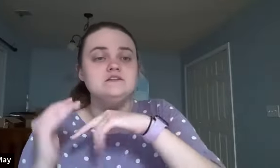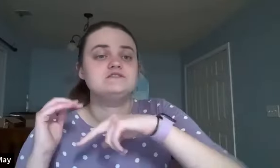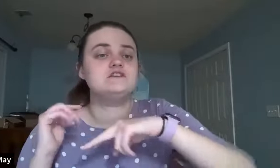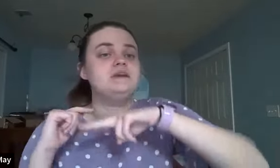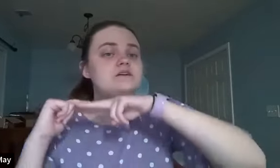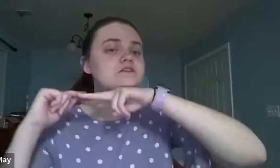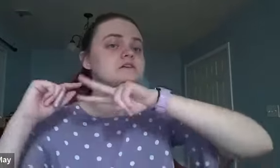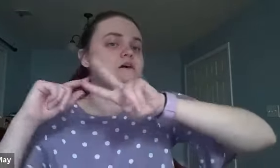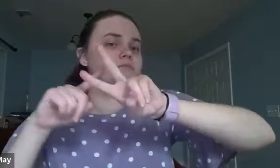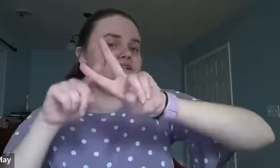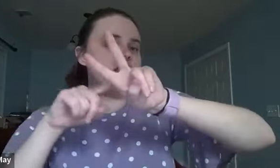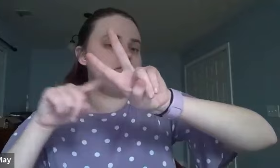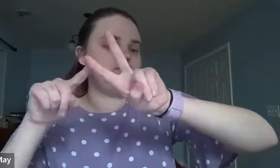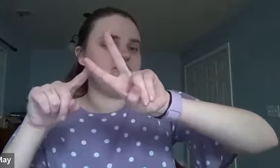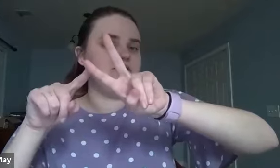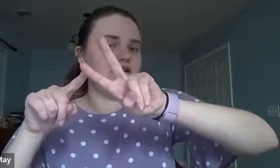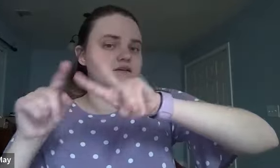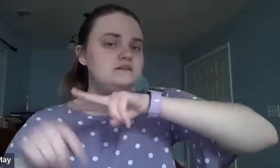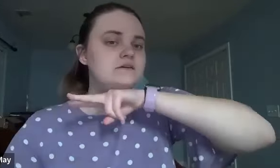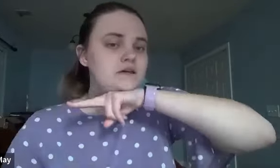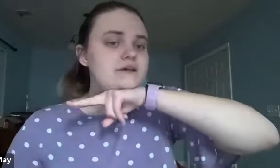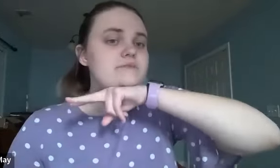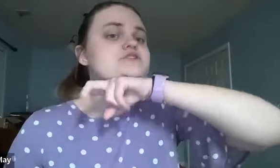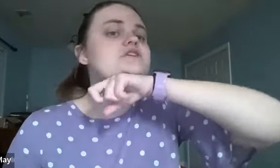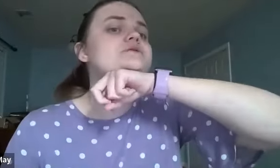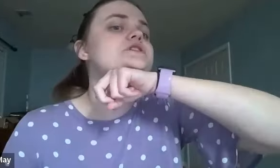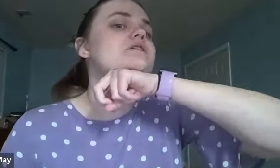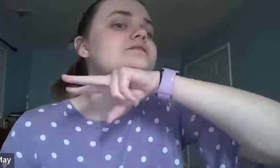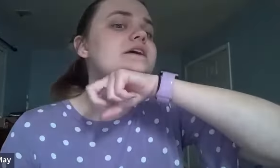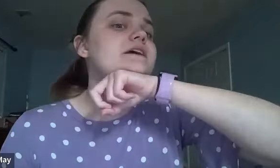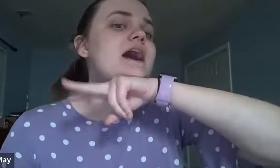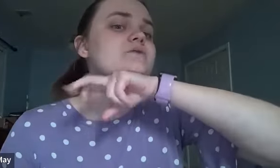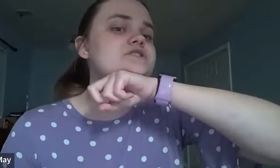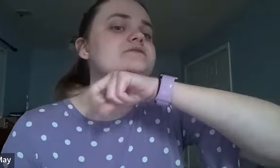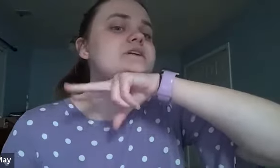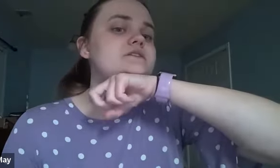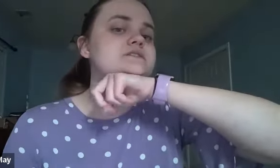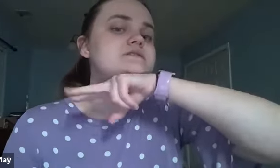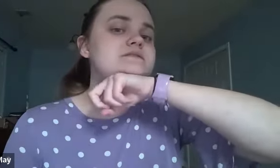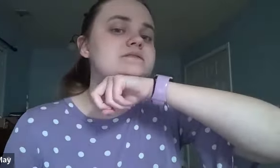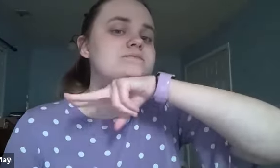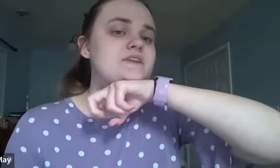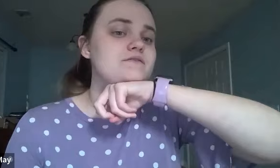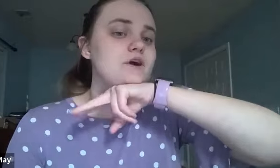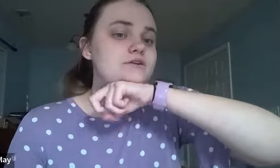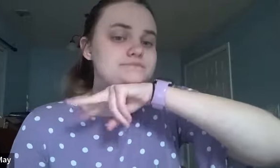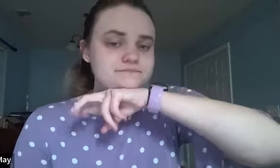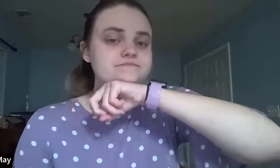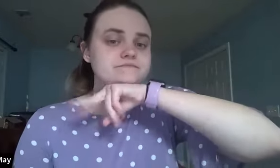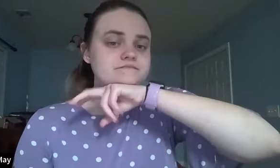it's going to be under, but it's now with just the V. And what you're going to do is you're going to flick out your fingers. Frog.